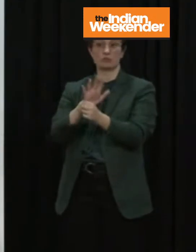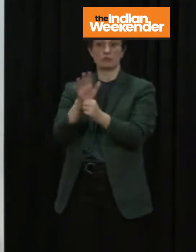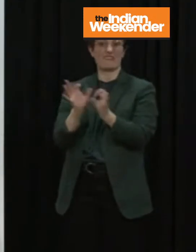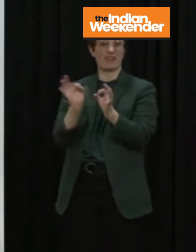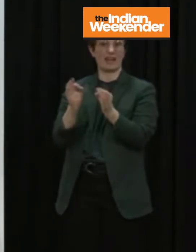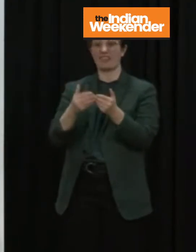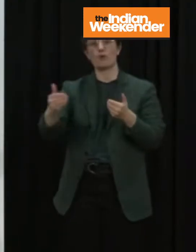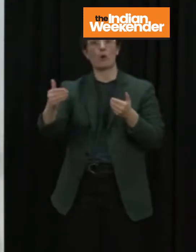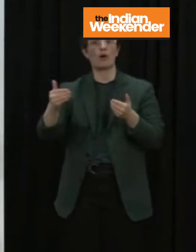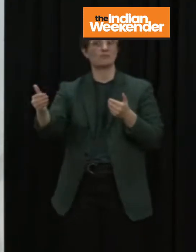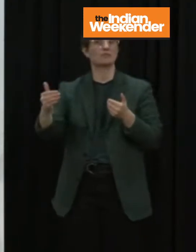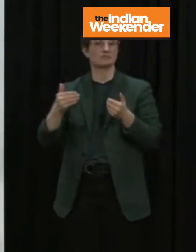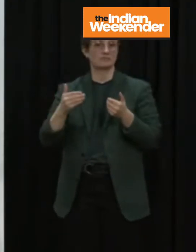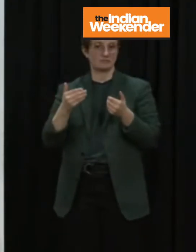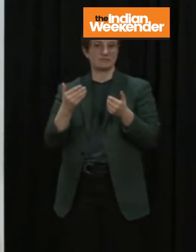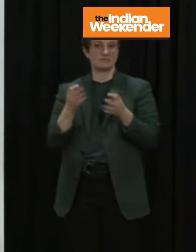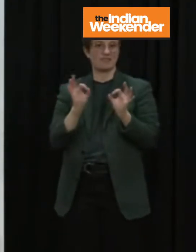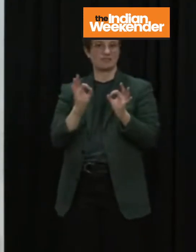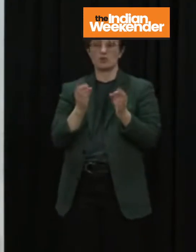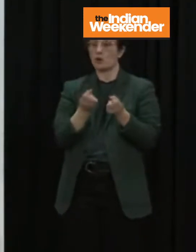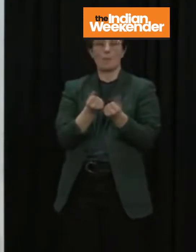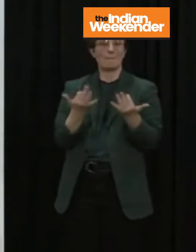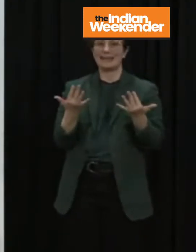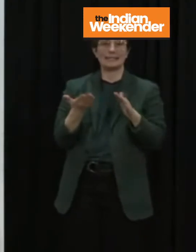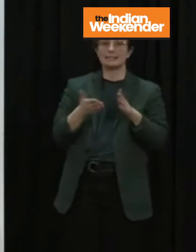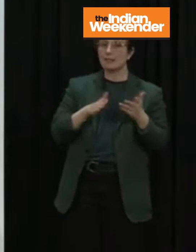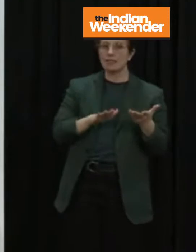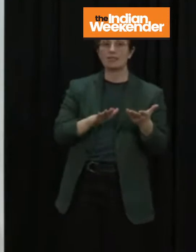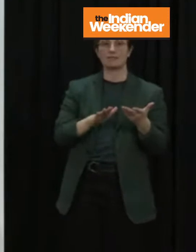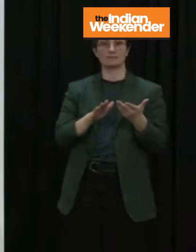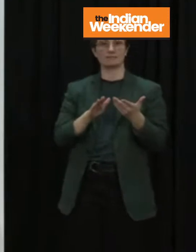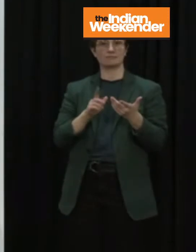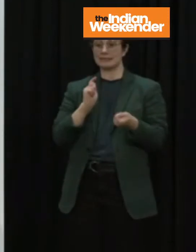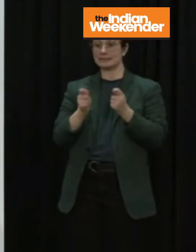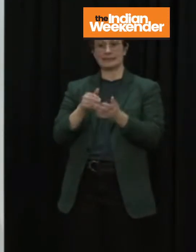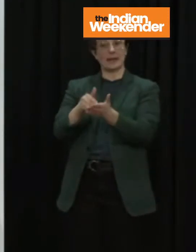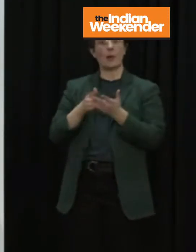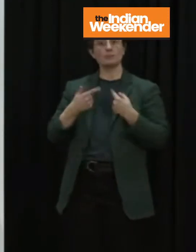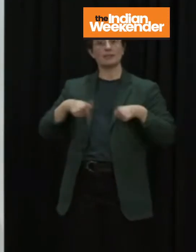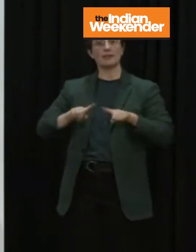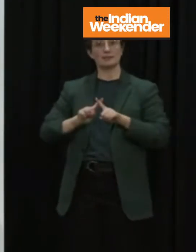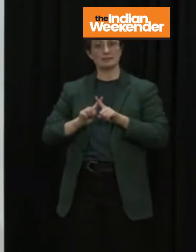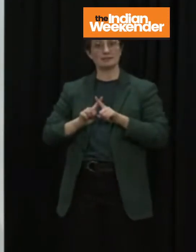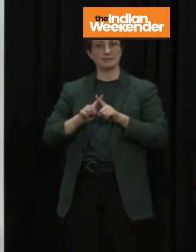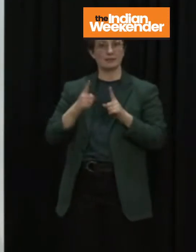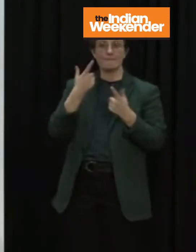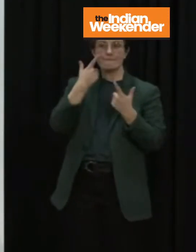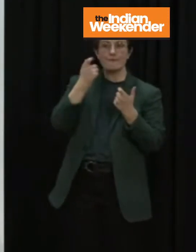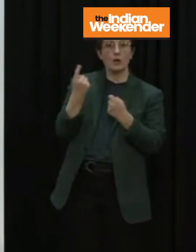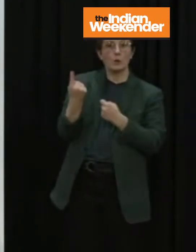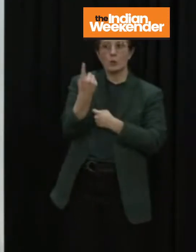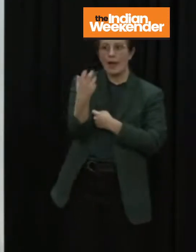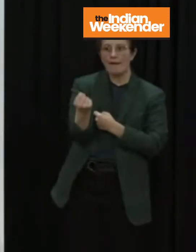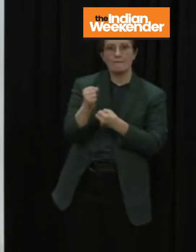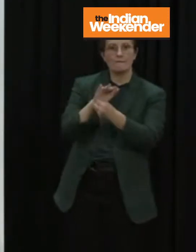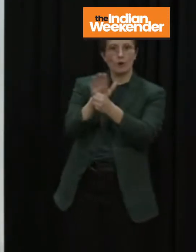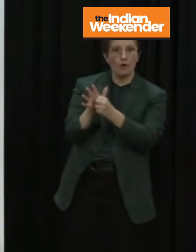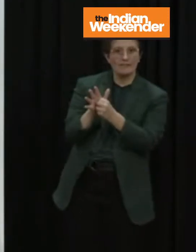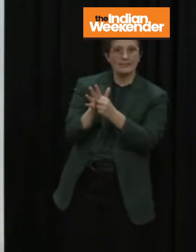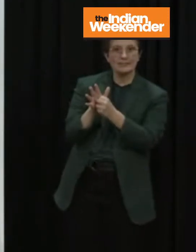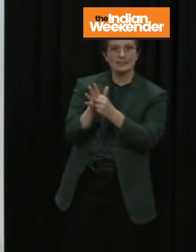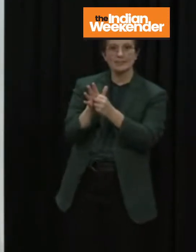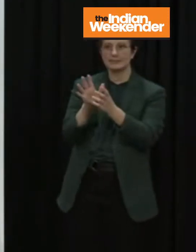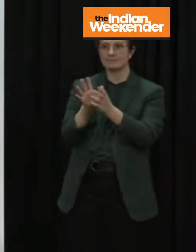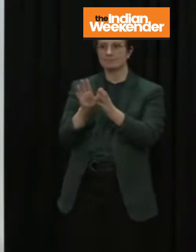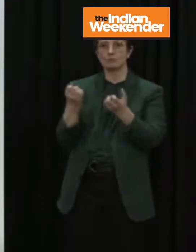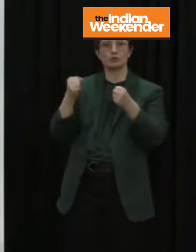countries. Testing has been a key part of this response. It has helped us hunt down the virus, put a fence around outbreaks, and stamp out the spread